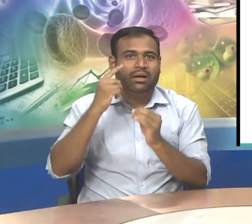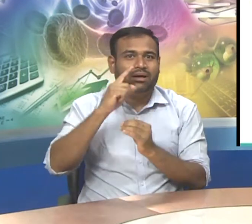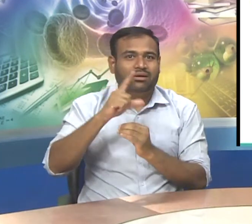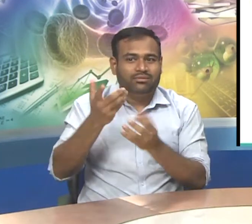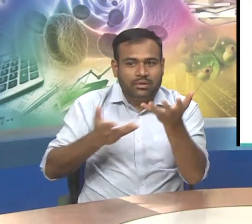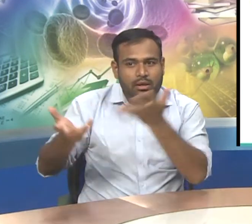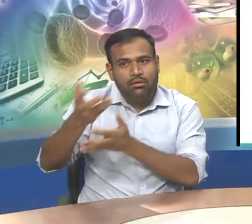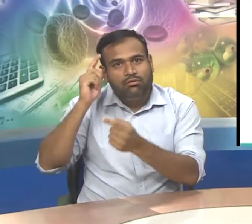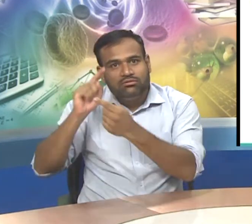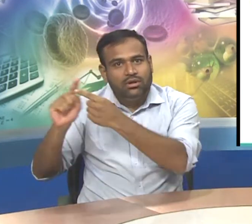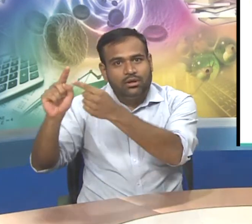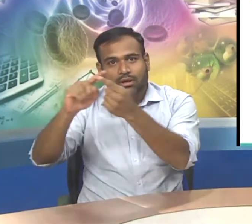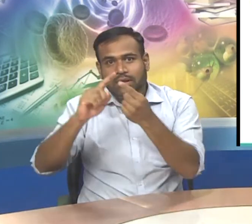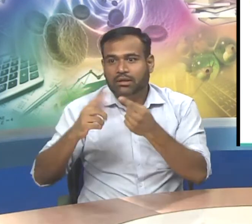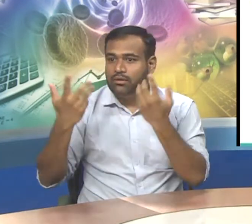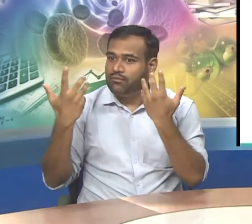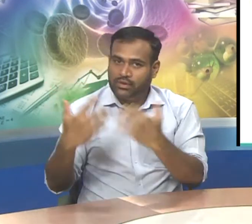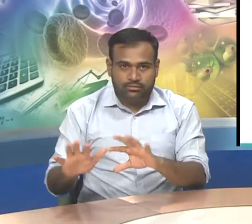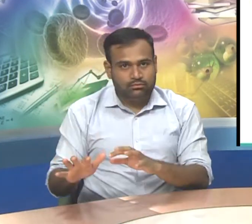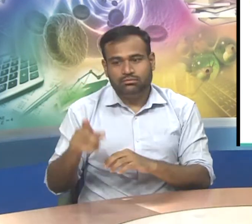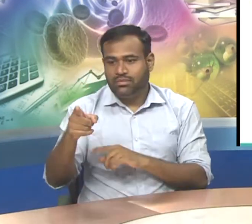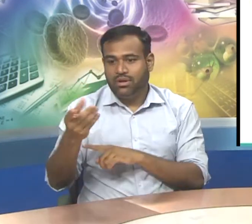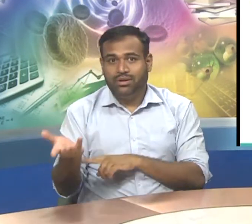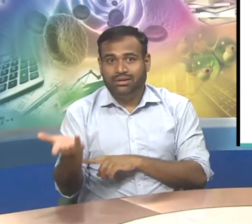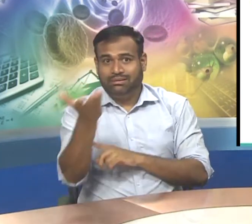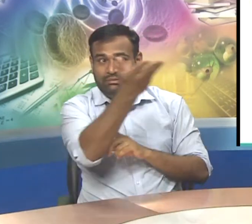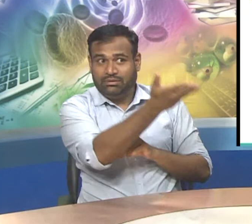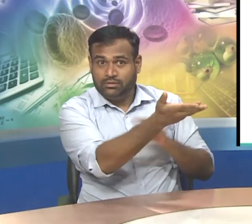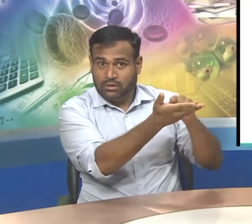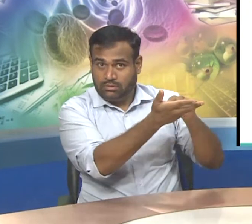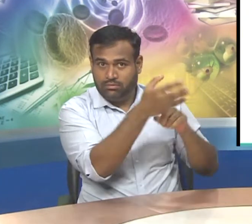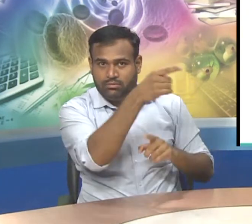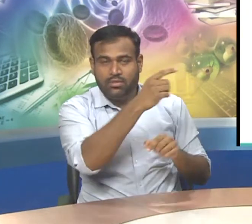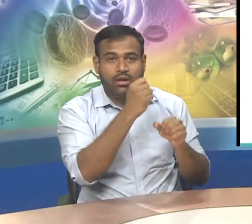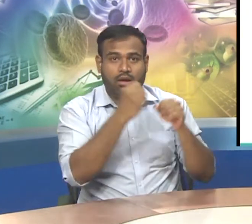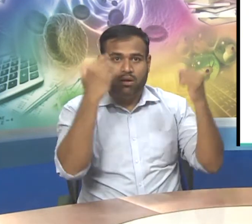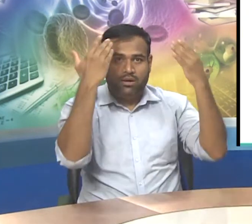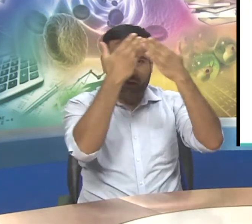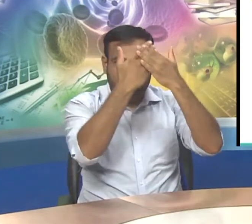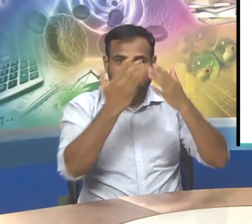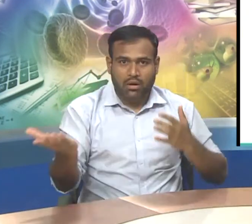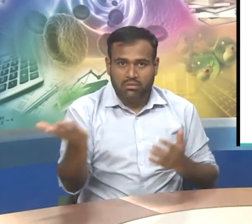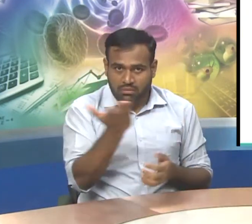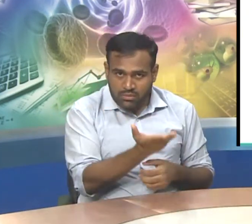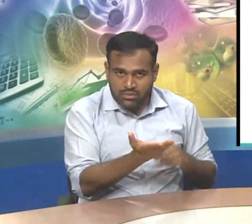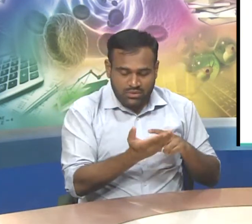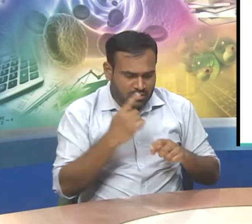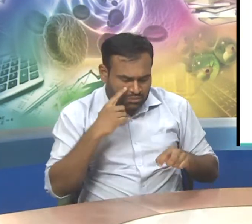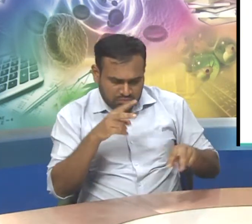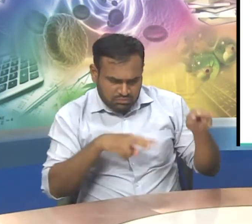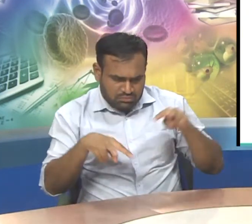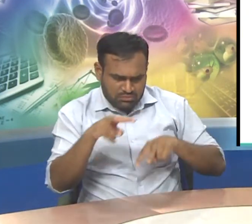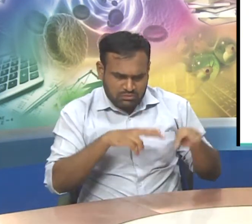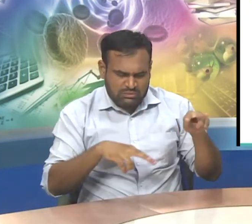assent, so in that case, the bill fails to become a law.